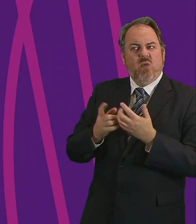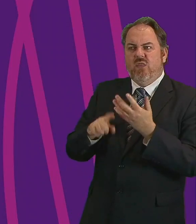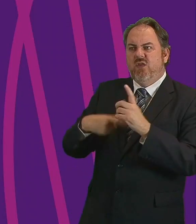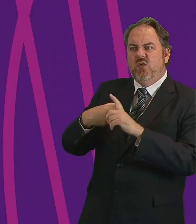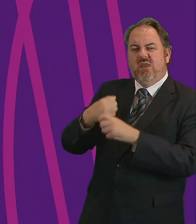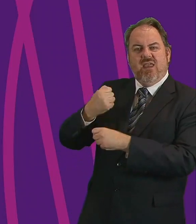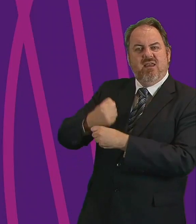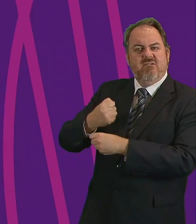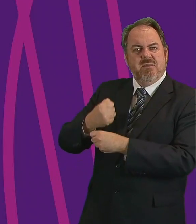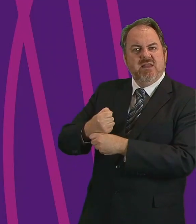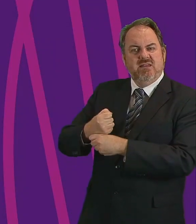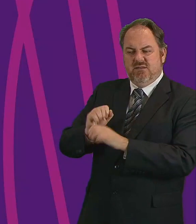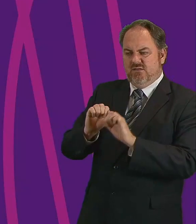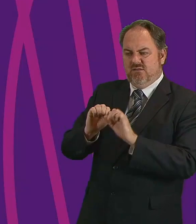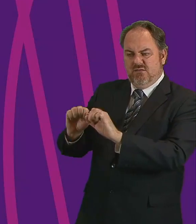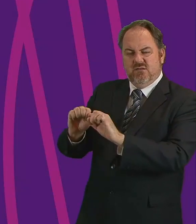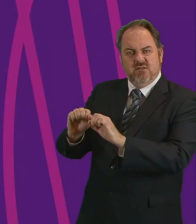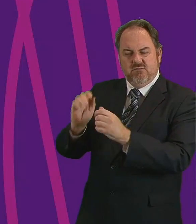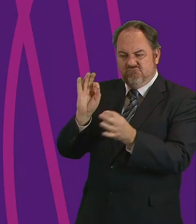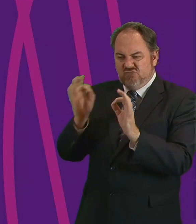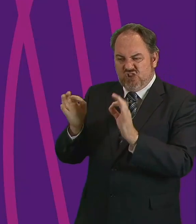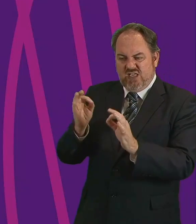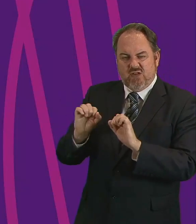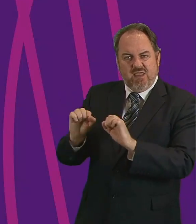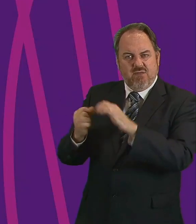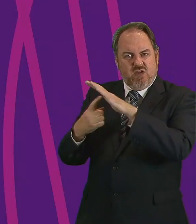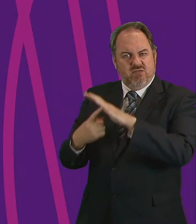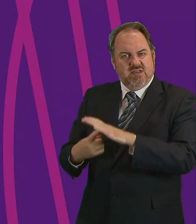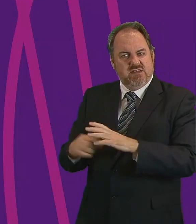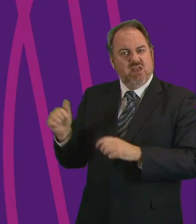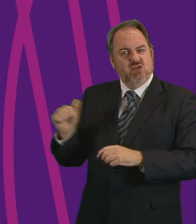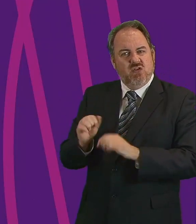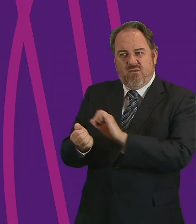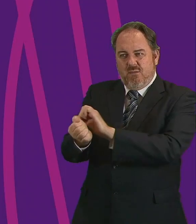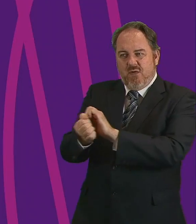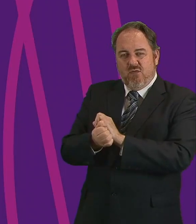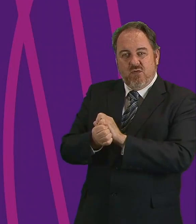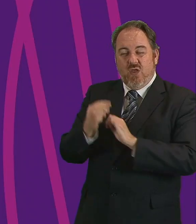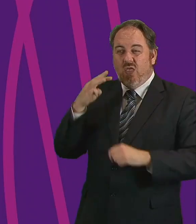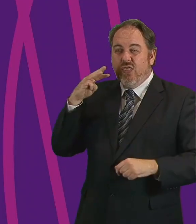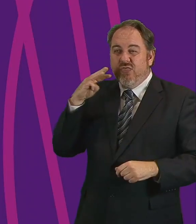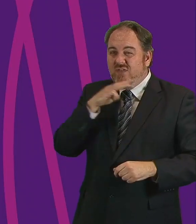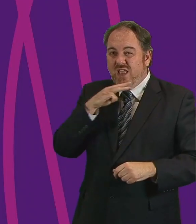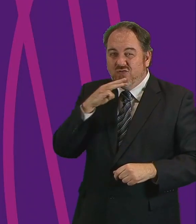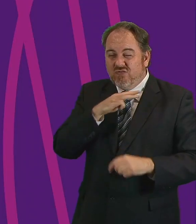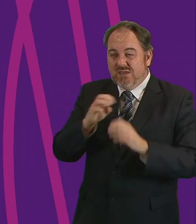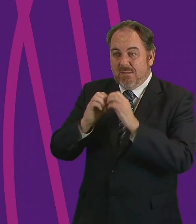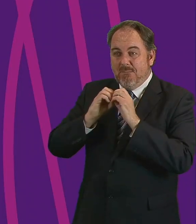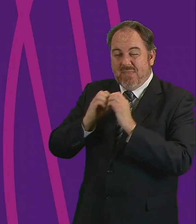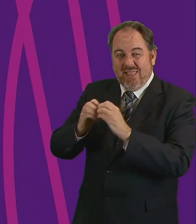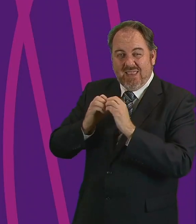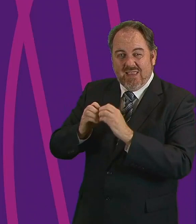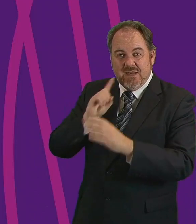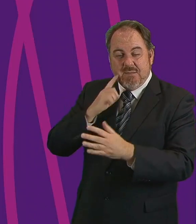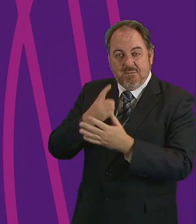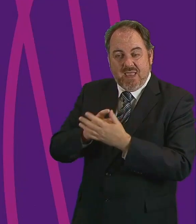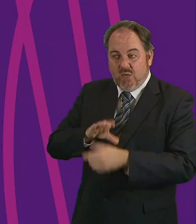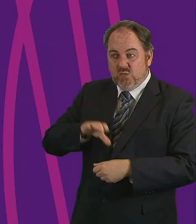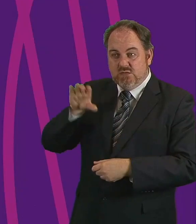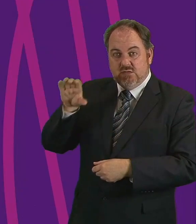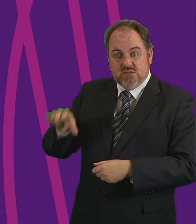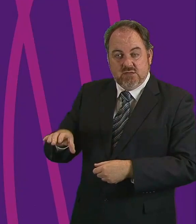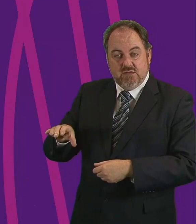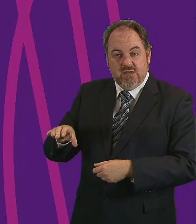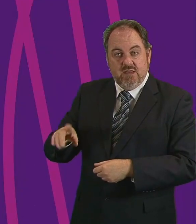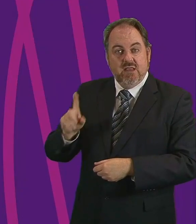to reprioritise? If it didn't borrow the estimated £300 billion, the financial support, which has been welcomed,